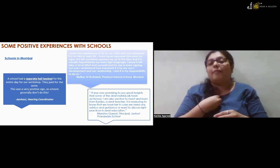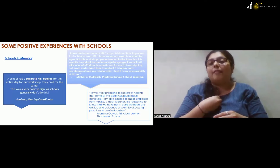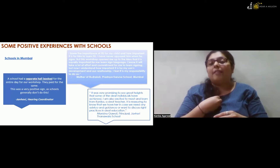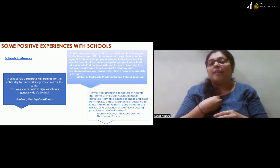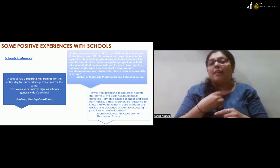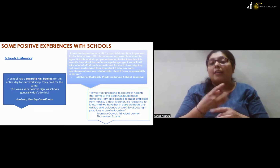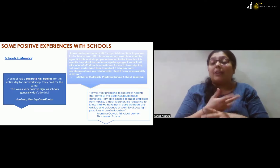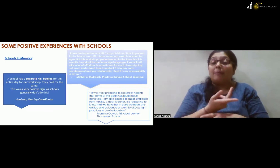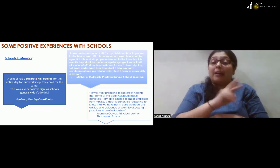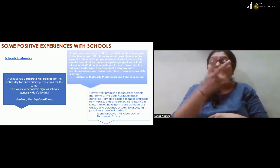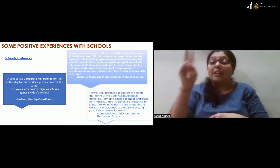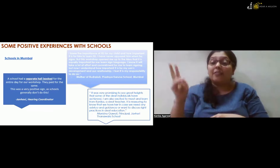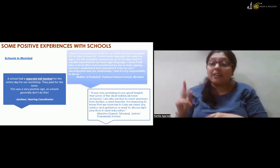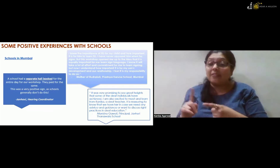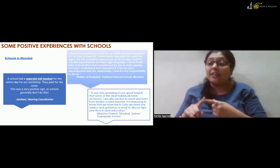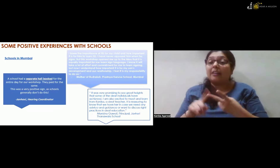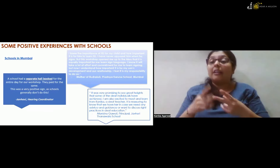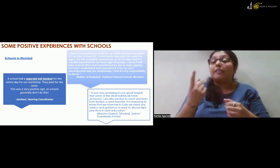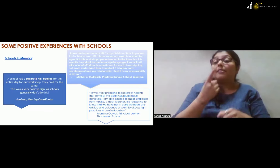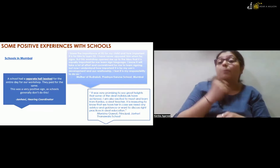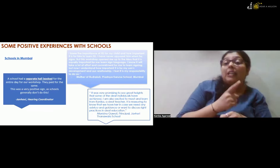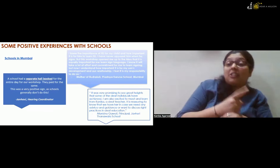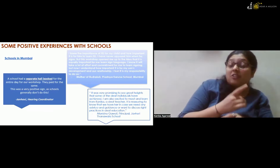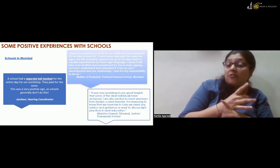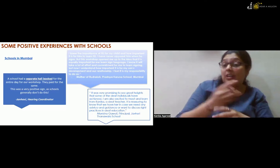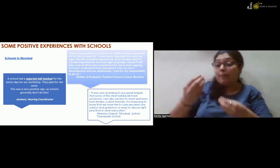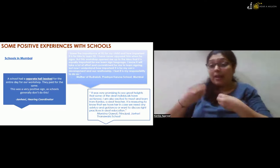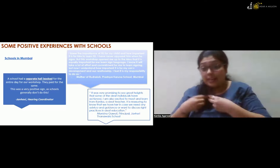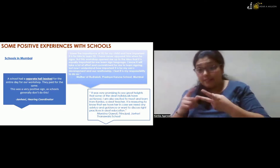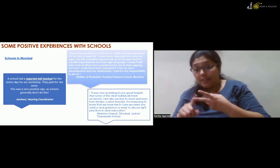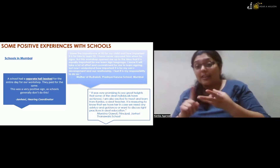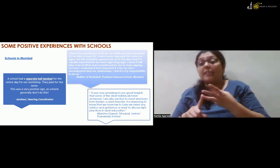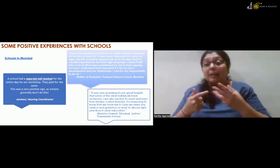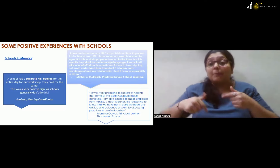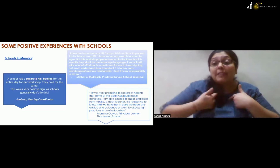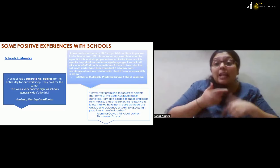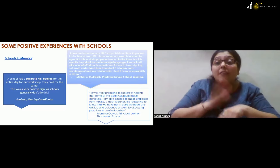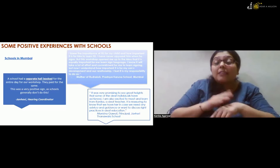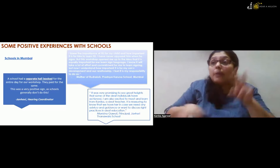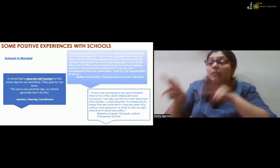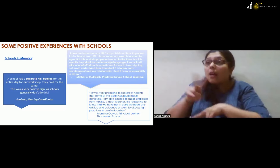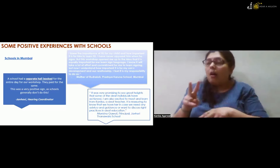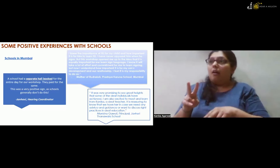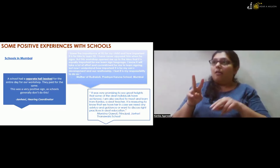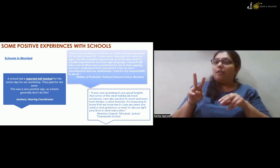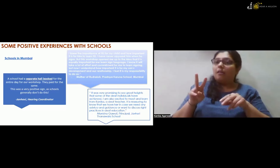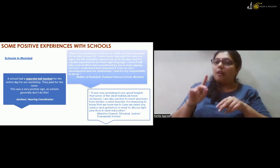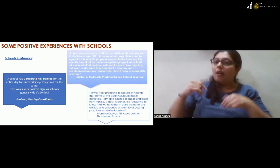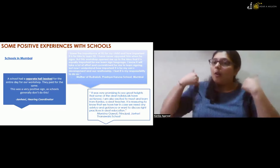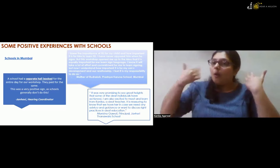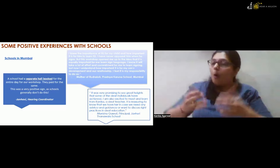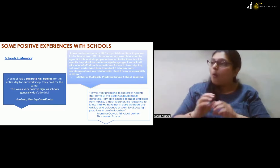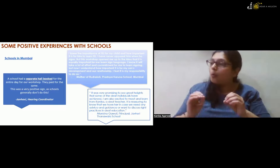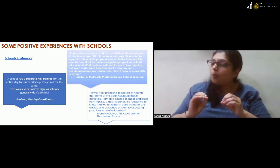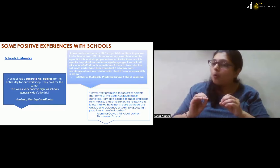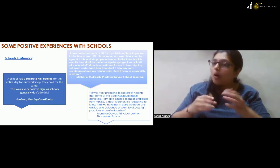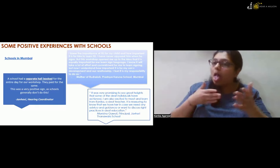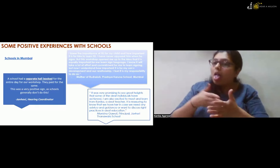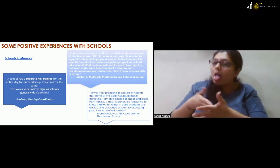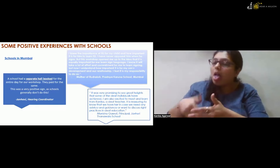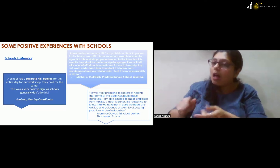After we finished it, most feedback came from the parents, and it was diverse. The teachers also, talked about a lot